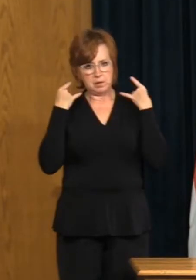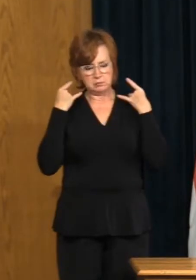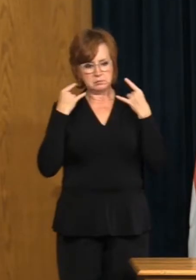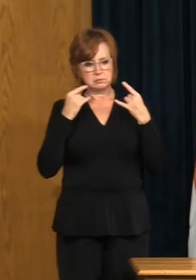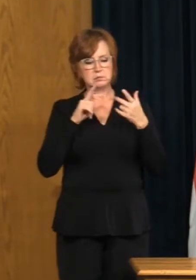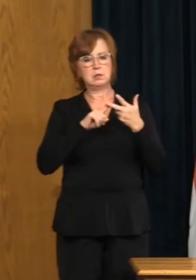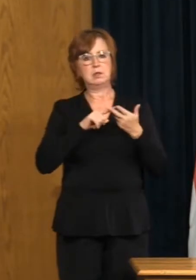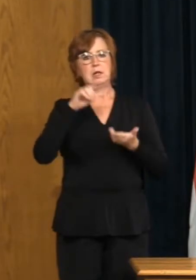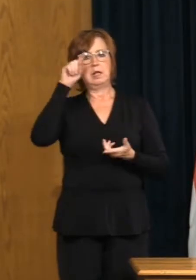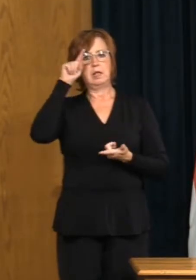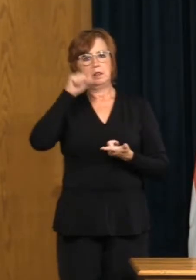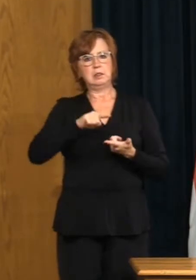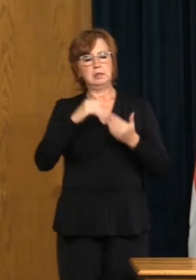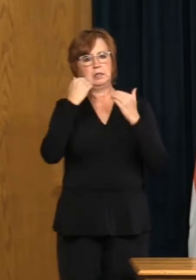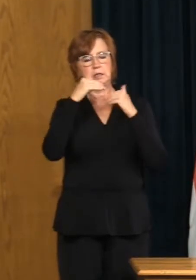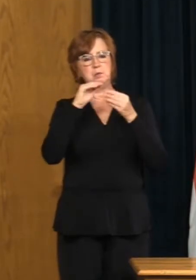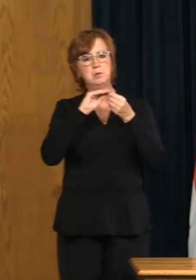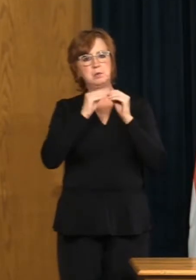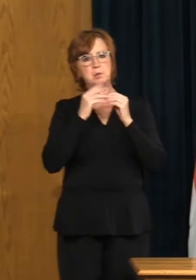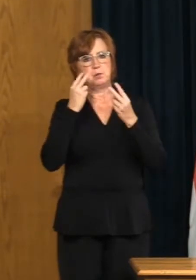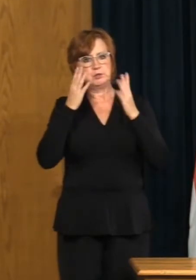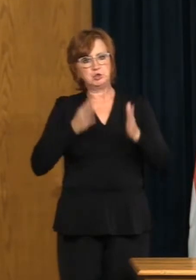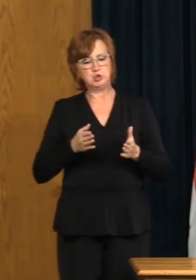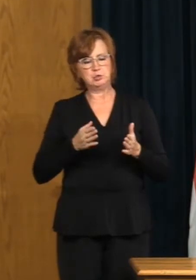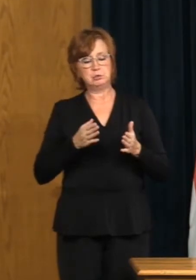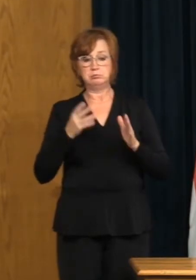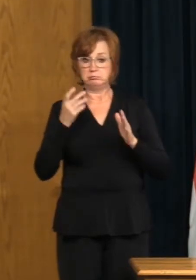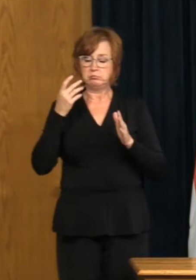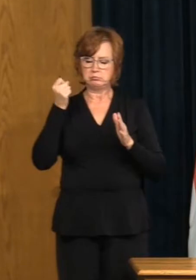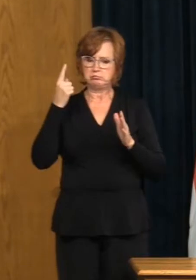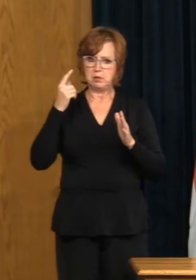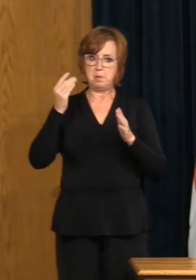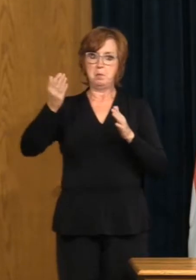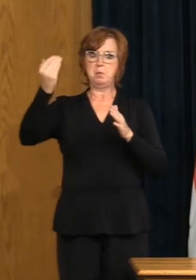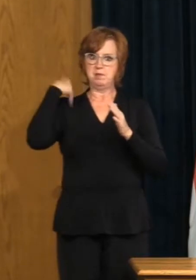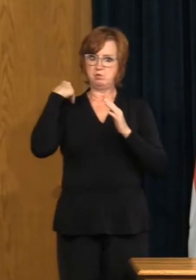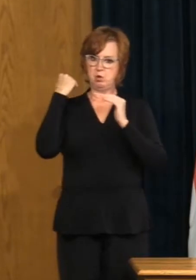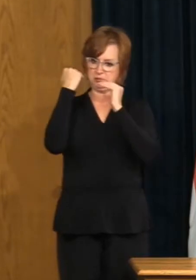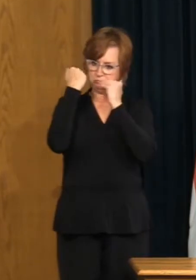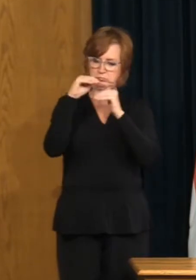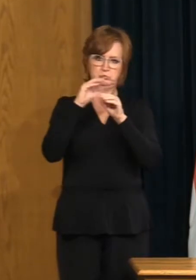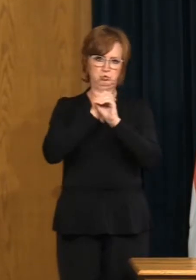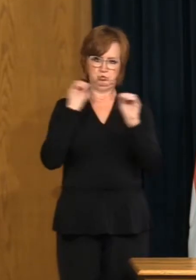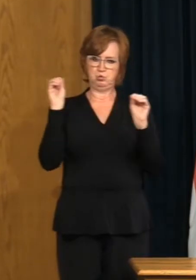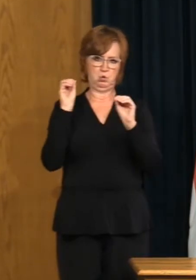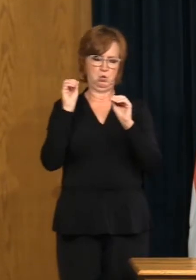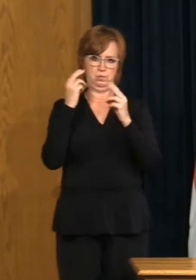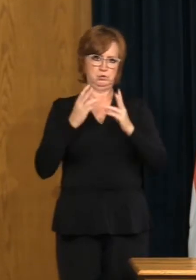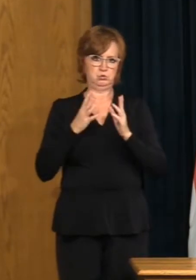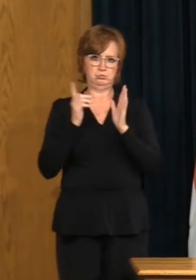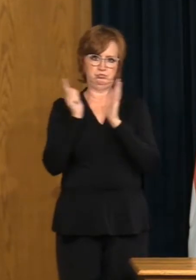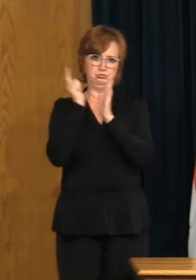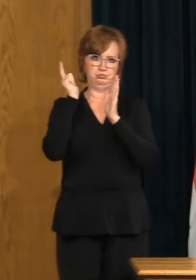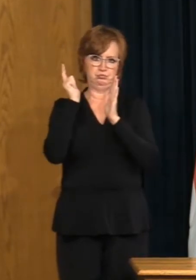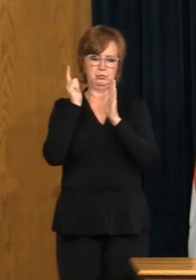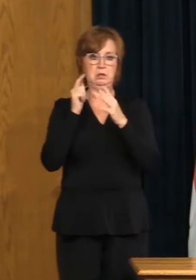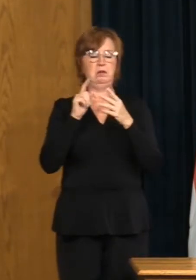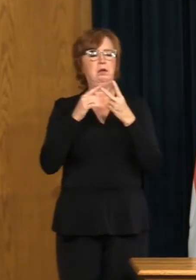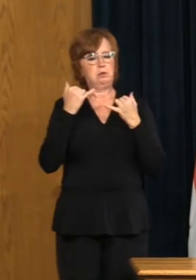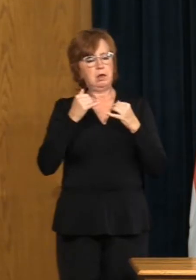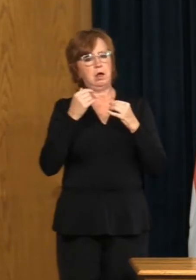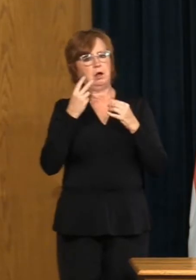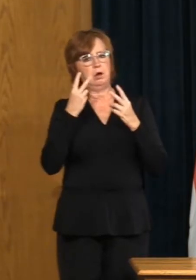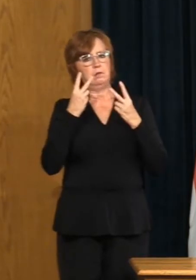restrictions. Now, those visitor restrictions have been relaxed, but where required, when there's an increase in community transmission, sometimes the